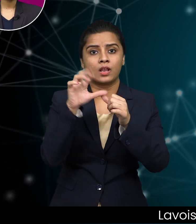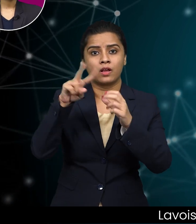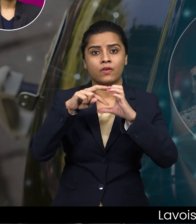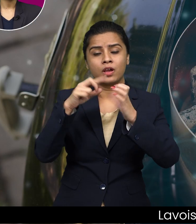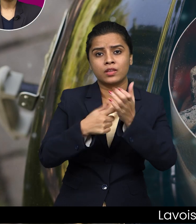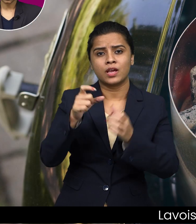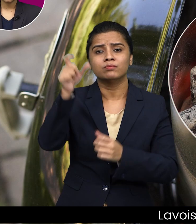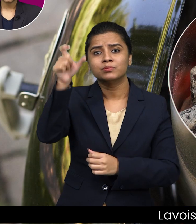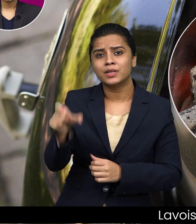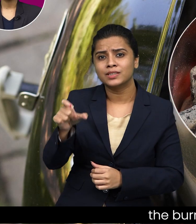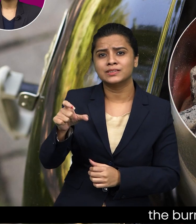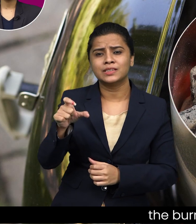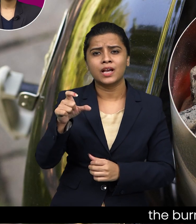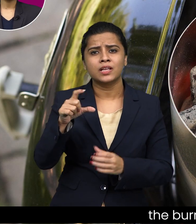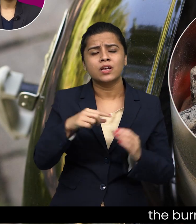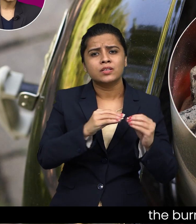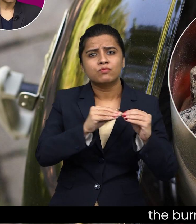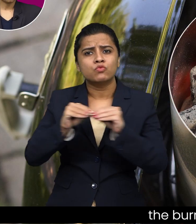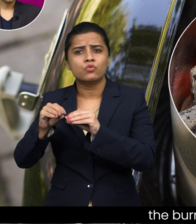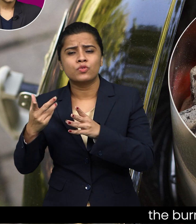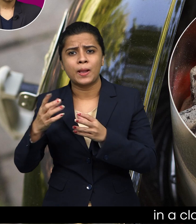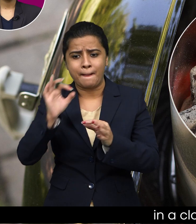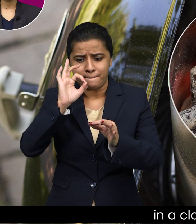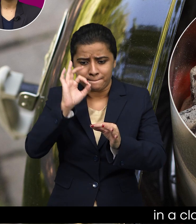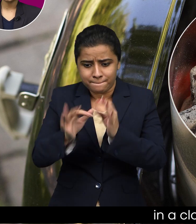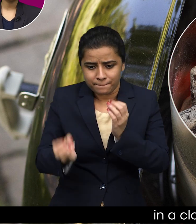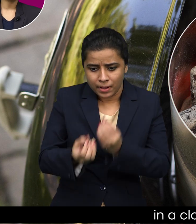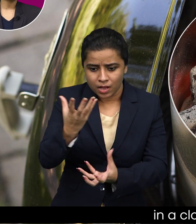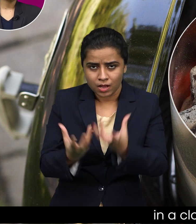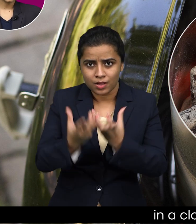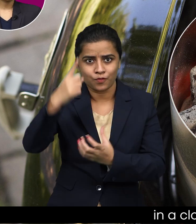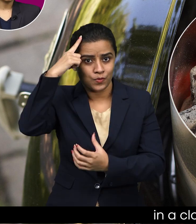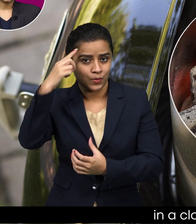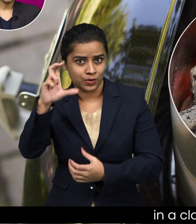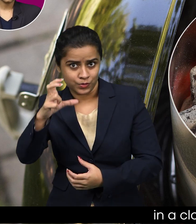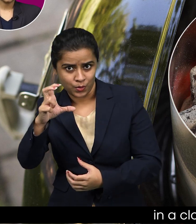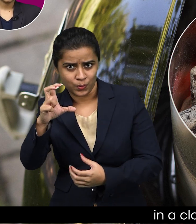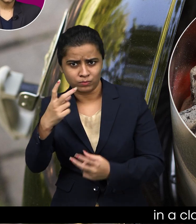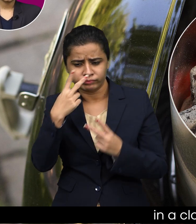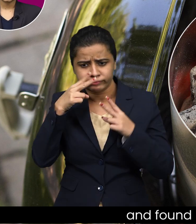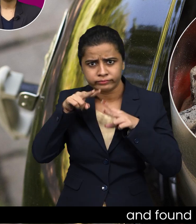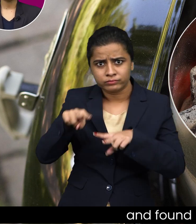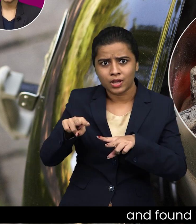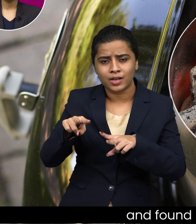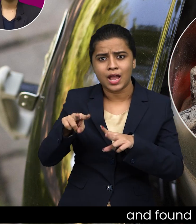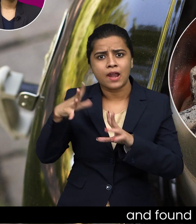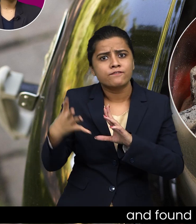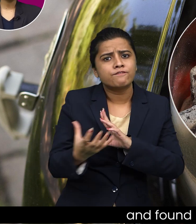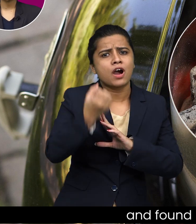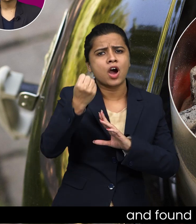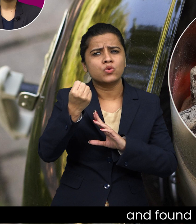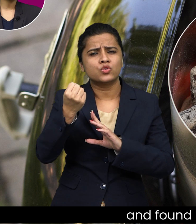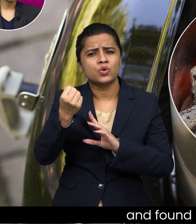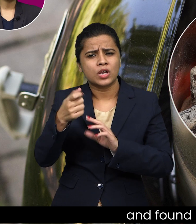Lavoisier carried out the burning of charcoal in a closed apparatus and found